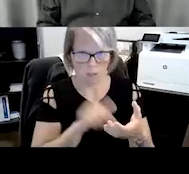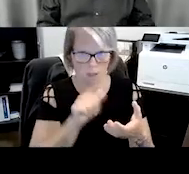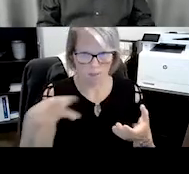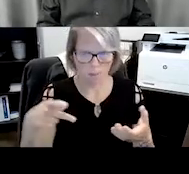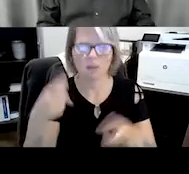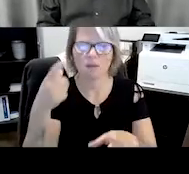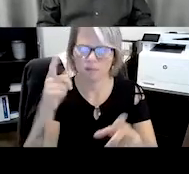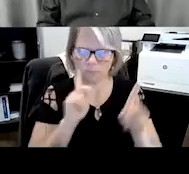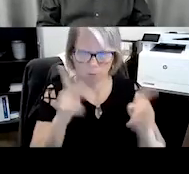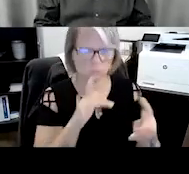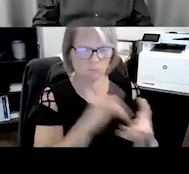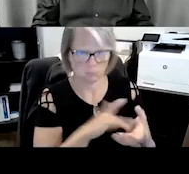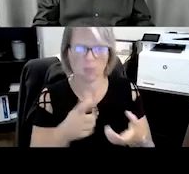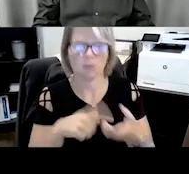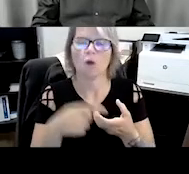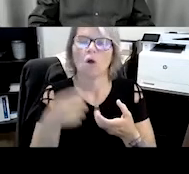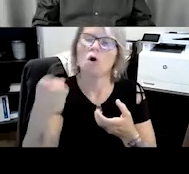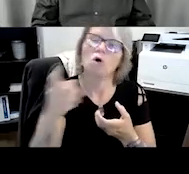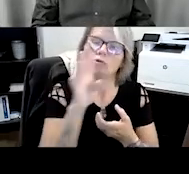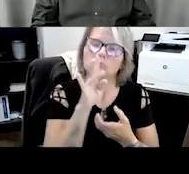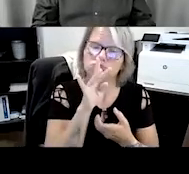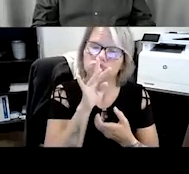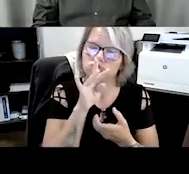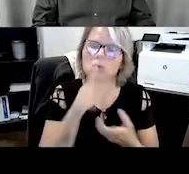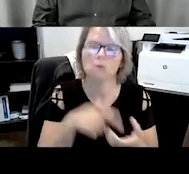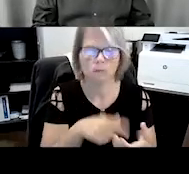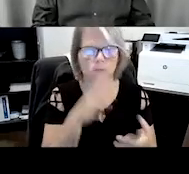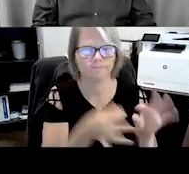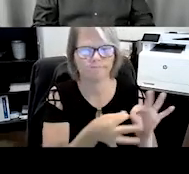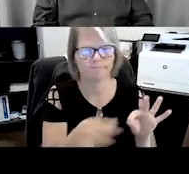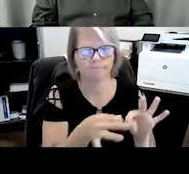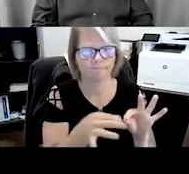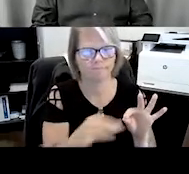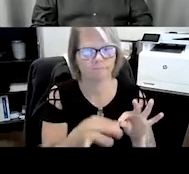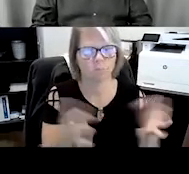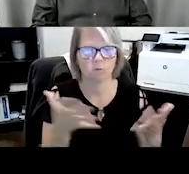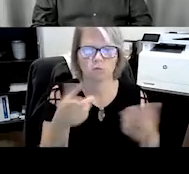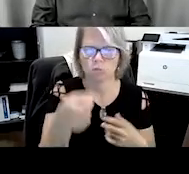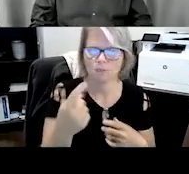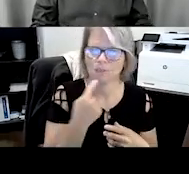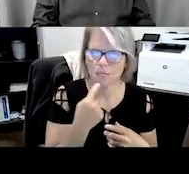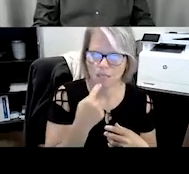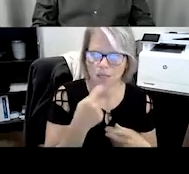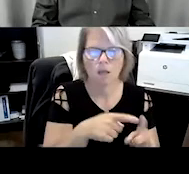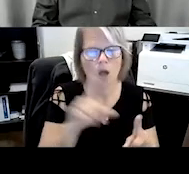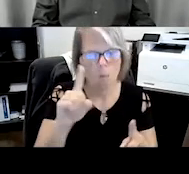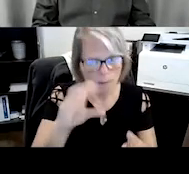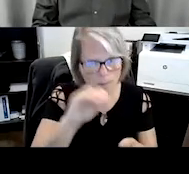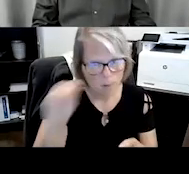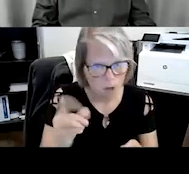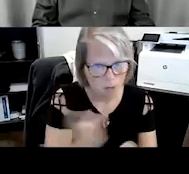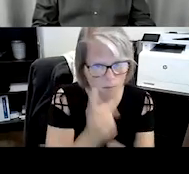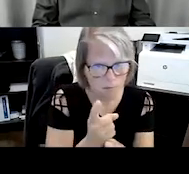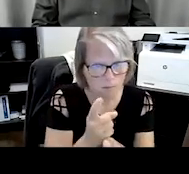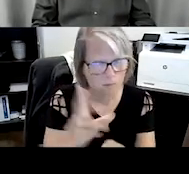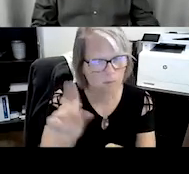Live Transcribe. Okay, that's an app that deaf people will frequently download to their phones. And if they're interacting with a